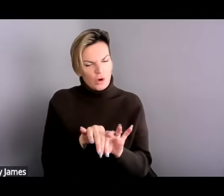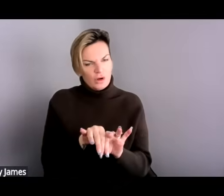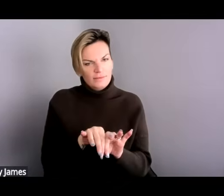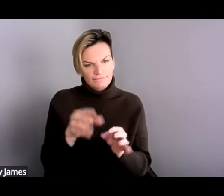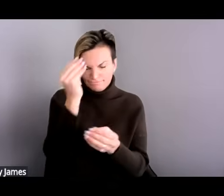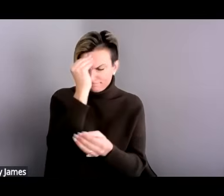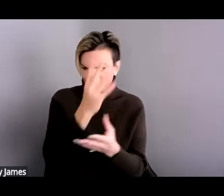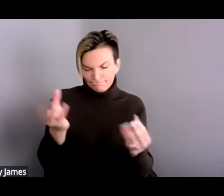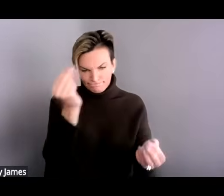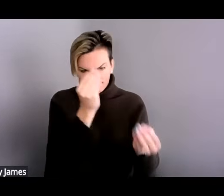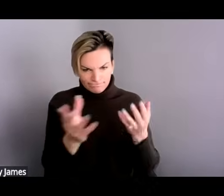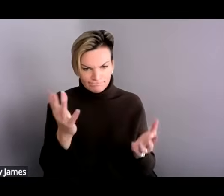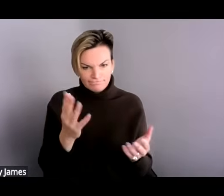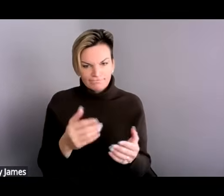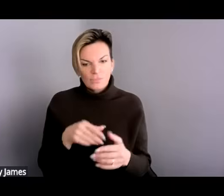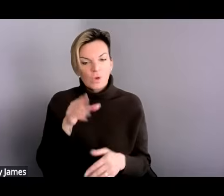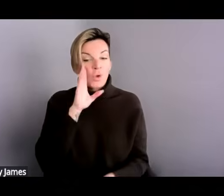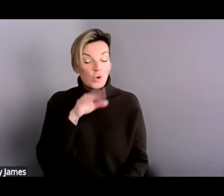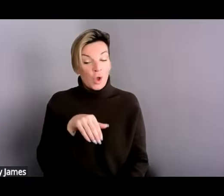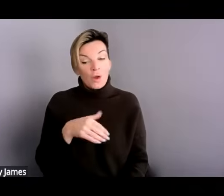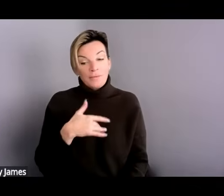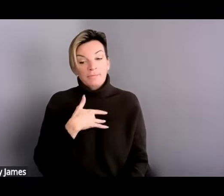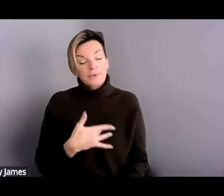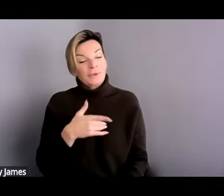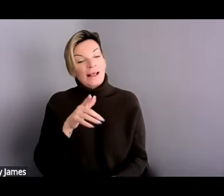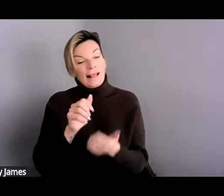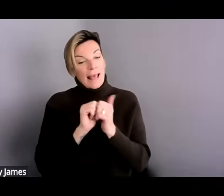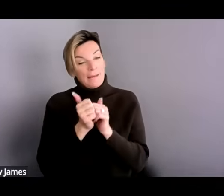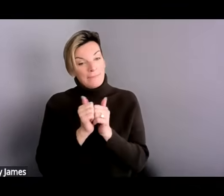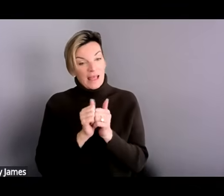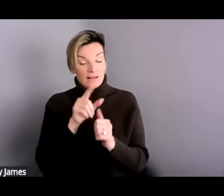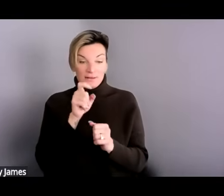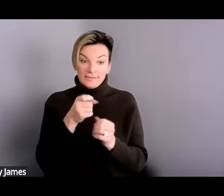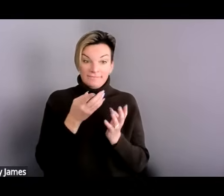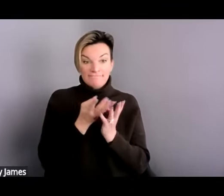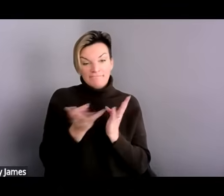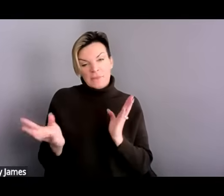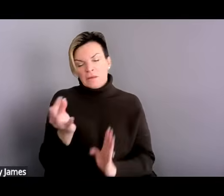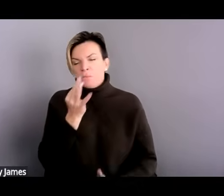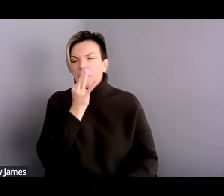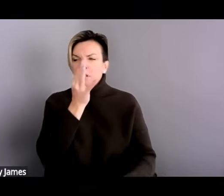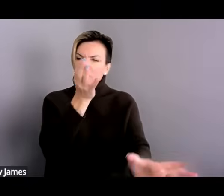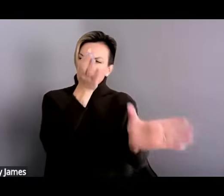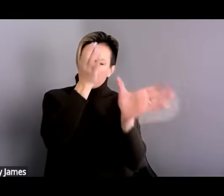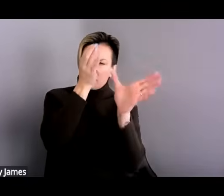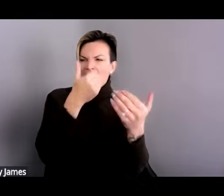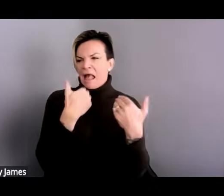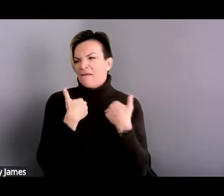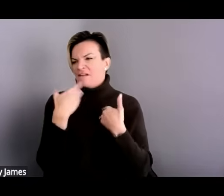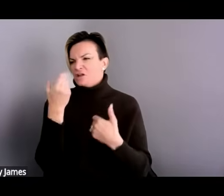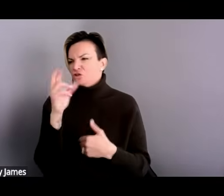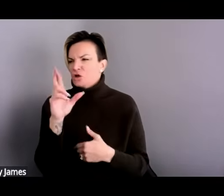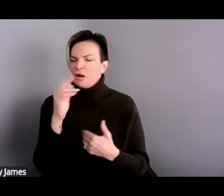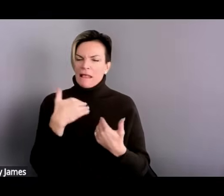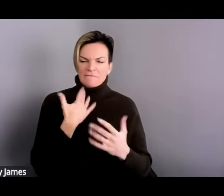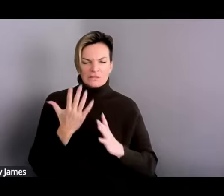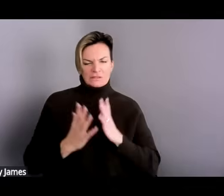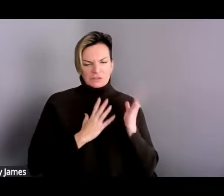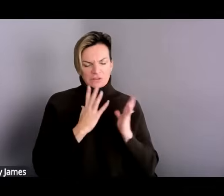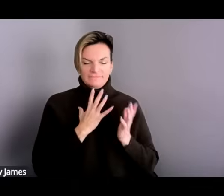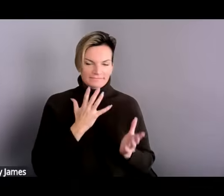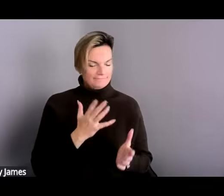of professionals who have, great offices, HR, all that stuff, right? So us giving